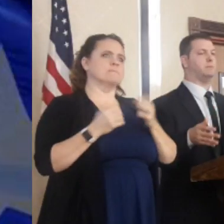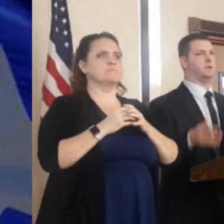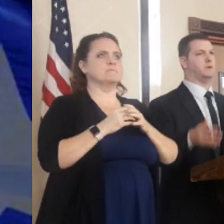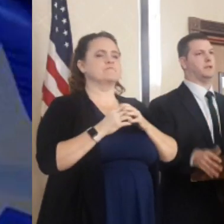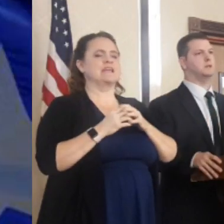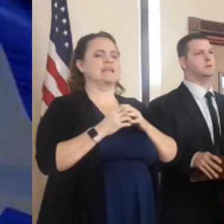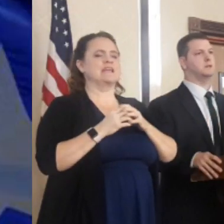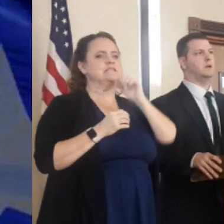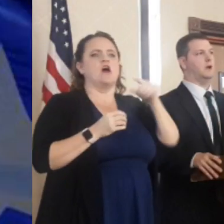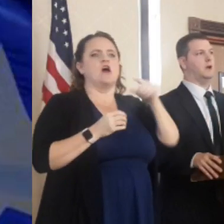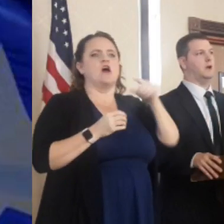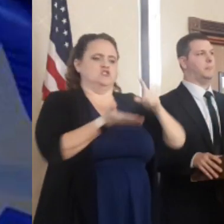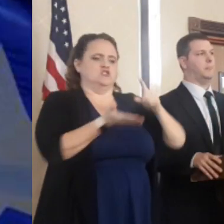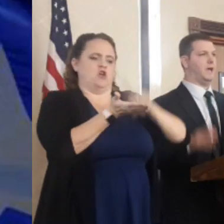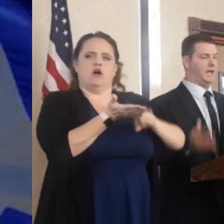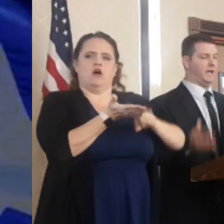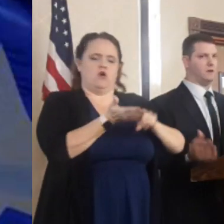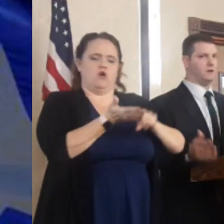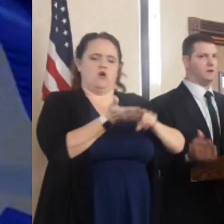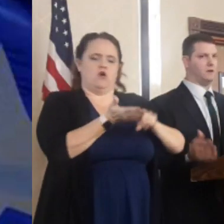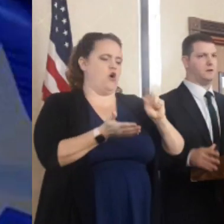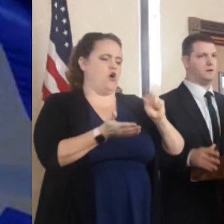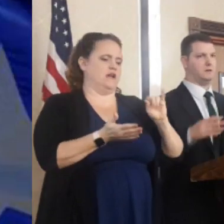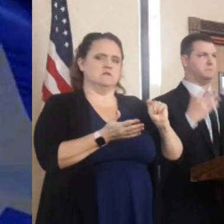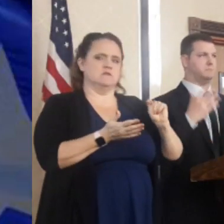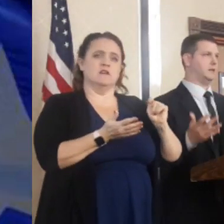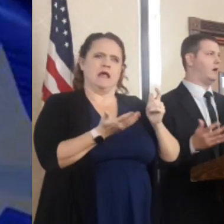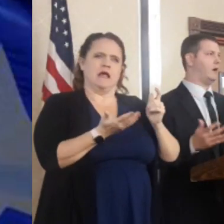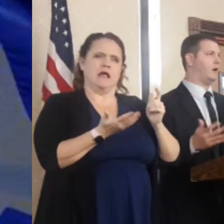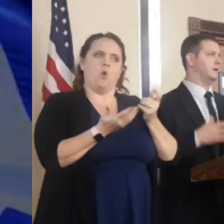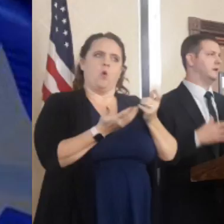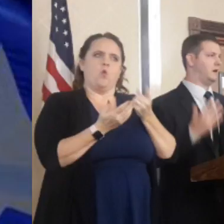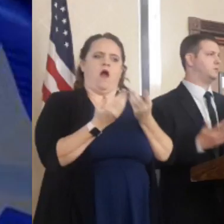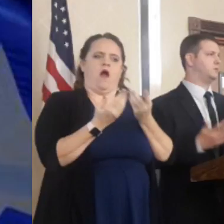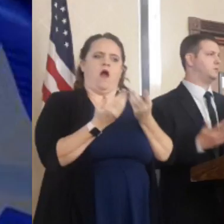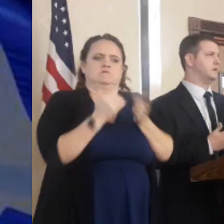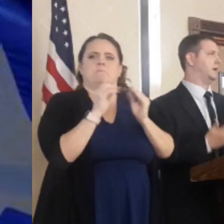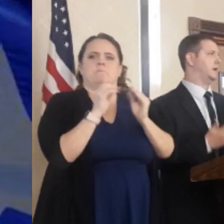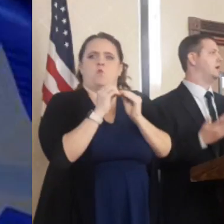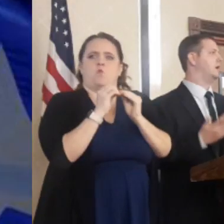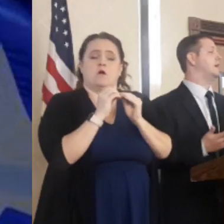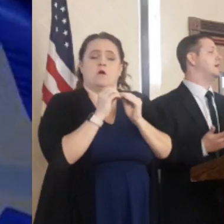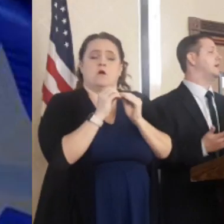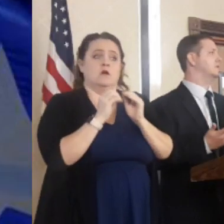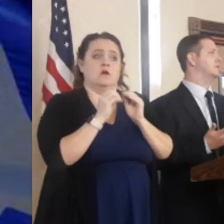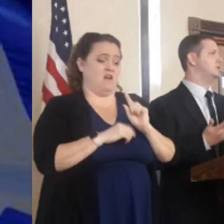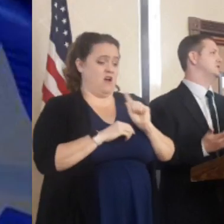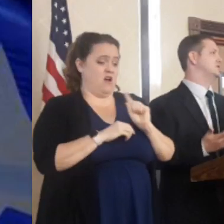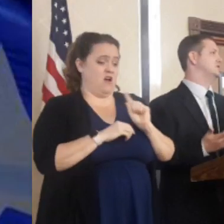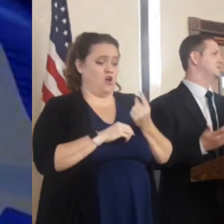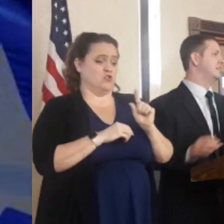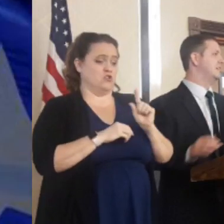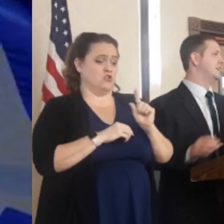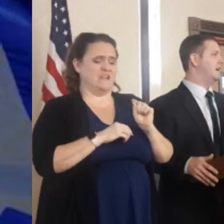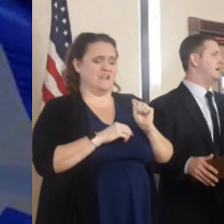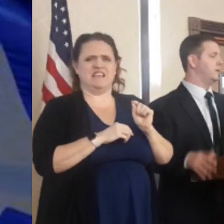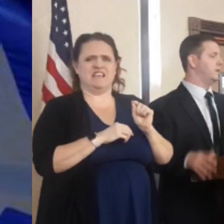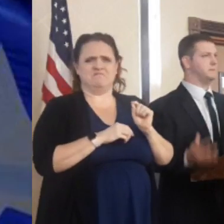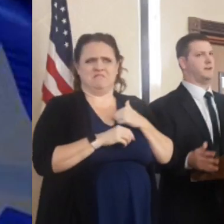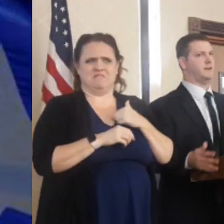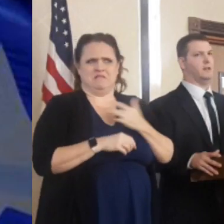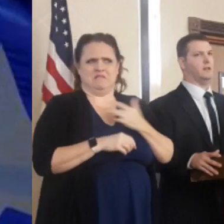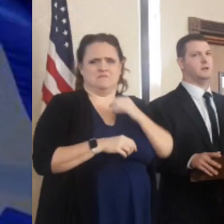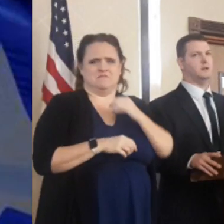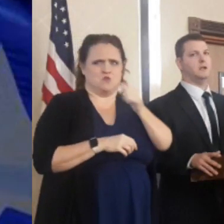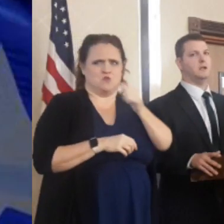audit. As an auditor presenting an audit, $1.20 is something I'm probably never going to mention. We use